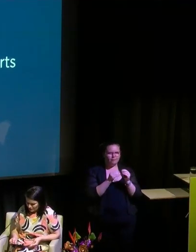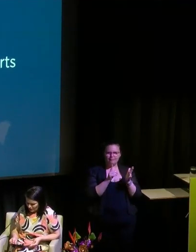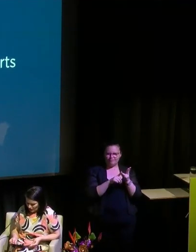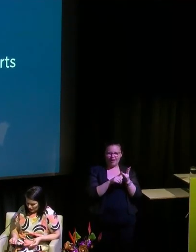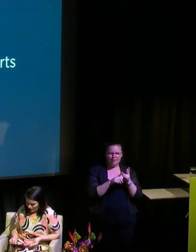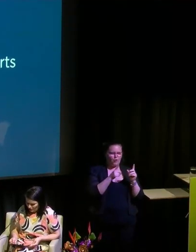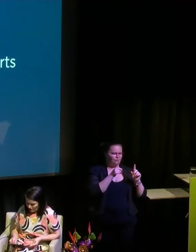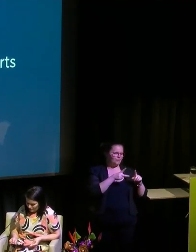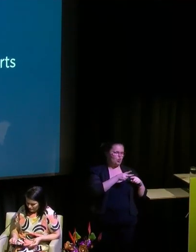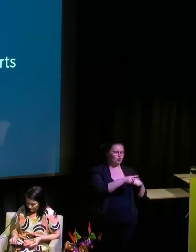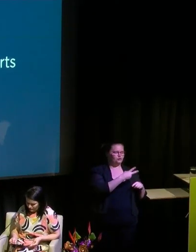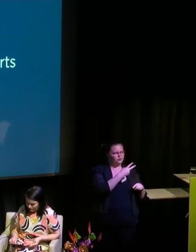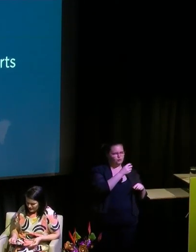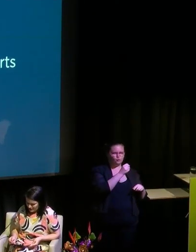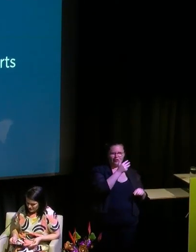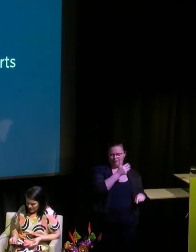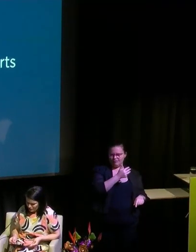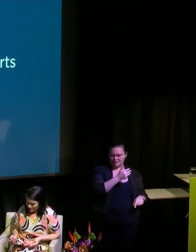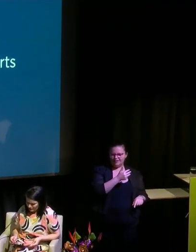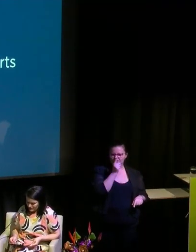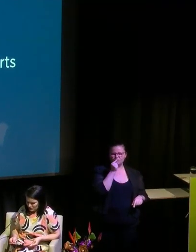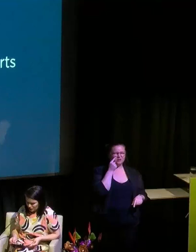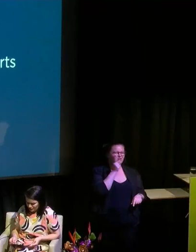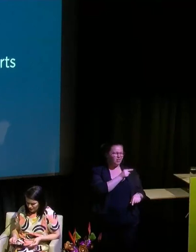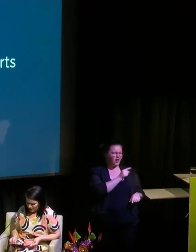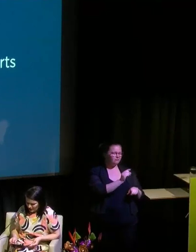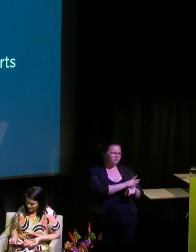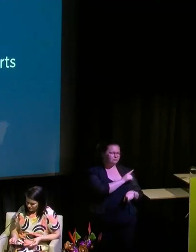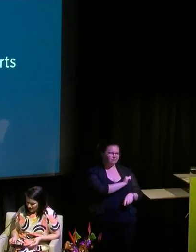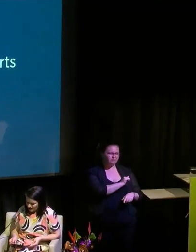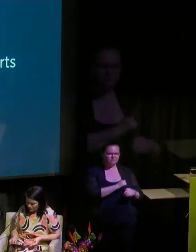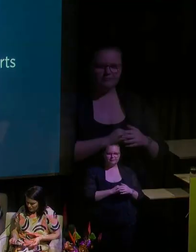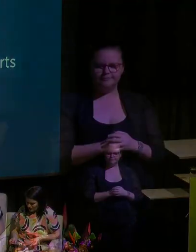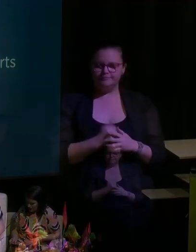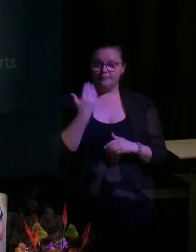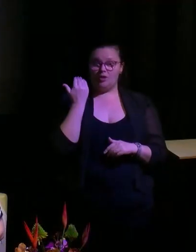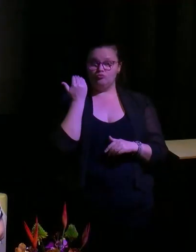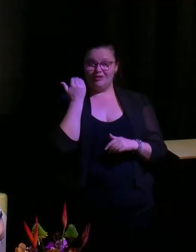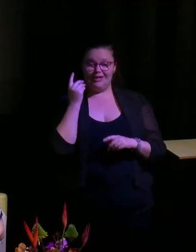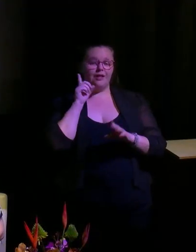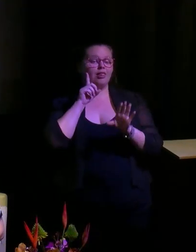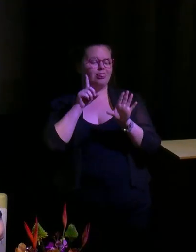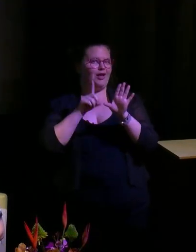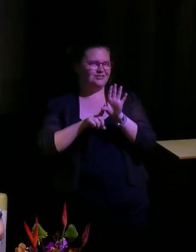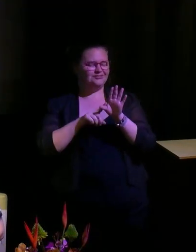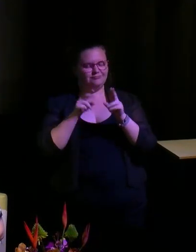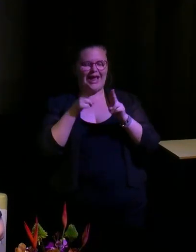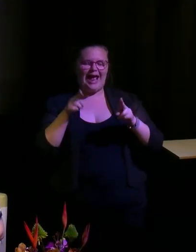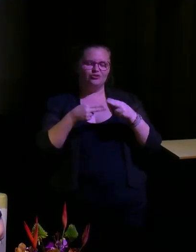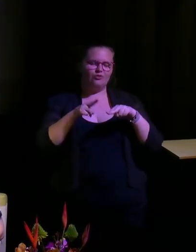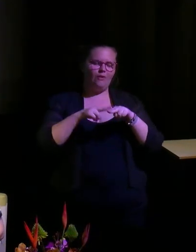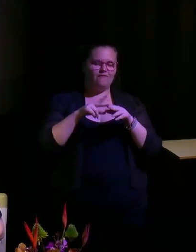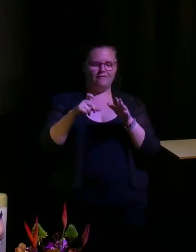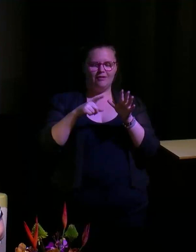2019. Her recent personal exhibition, House of Cards, opened last year at Umbrella Studio Contemporary